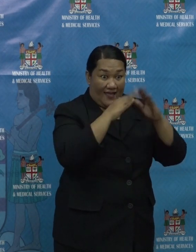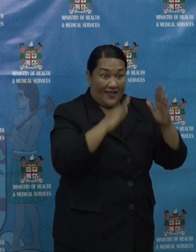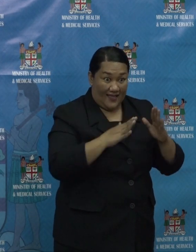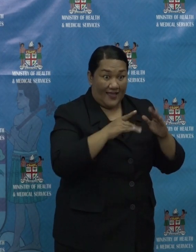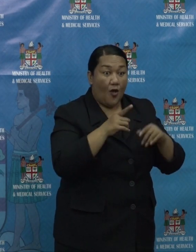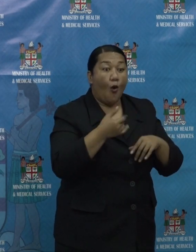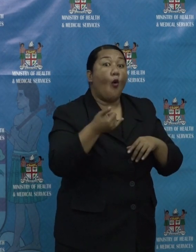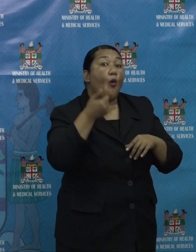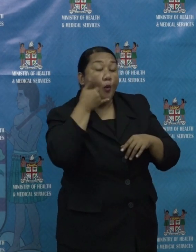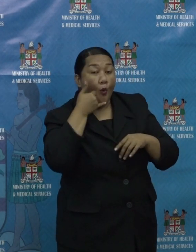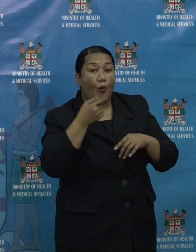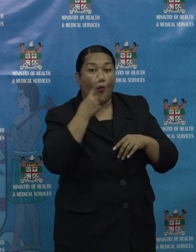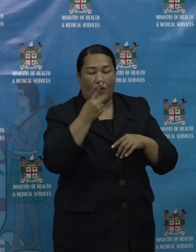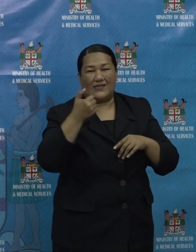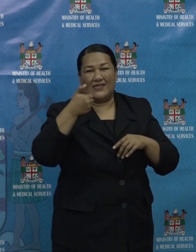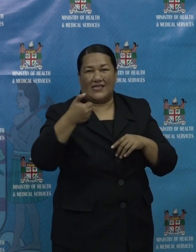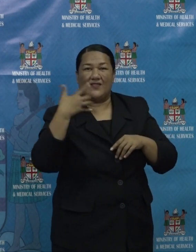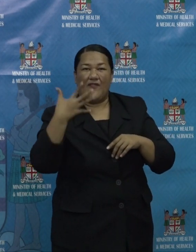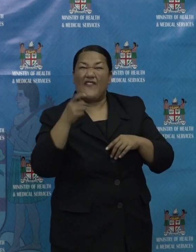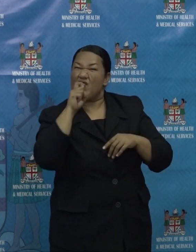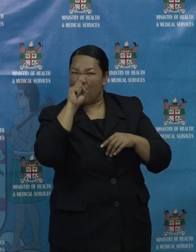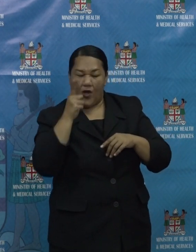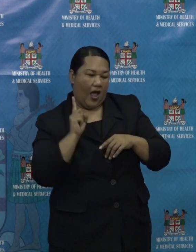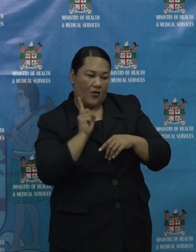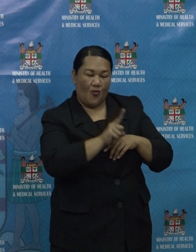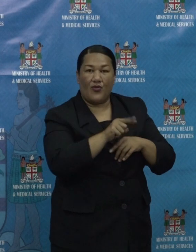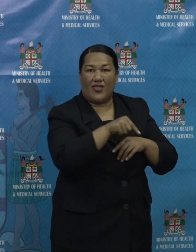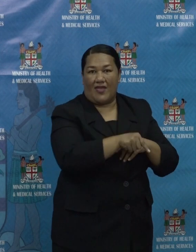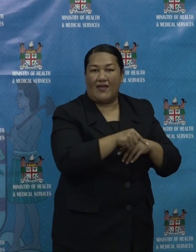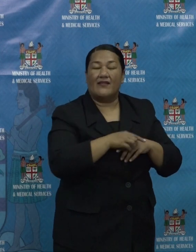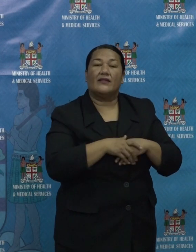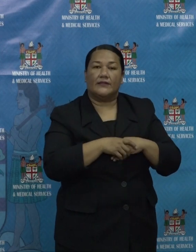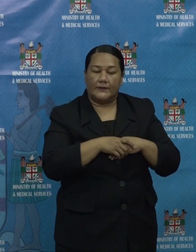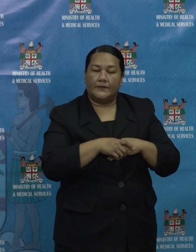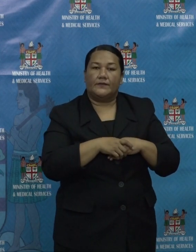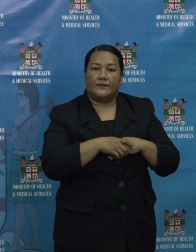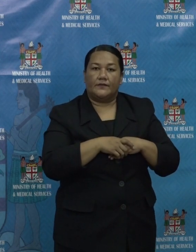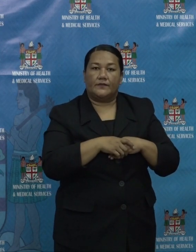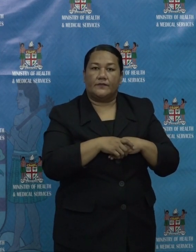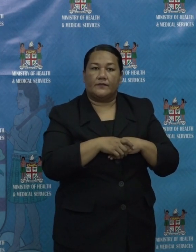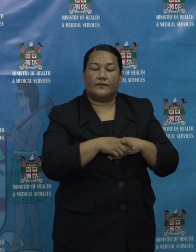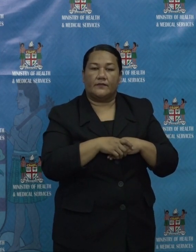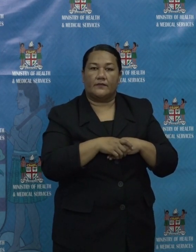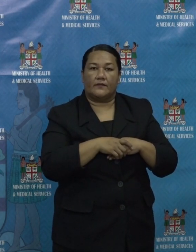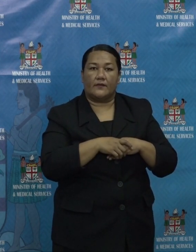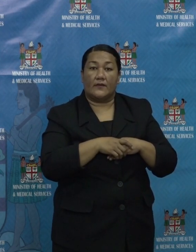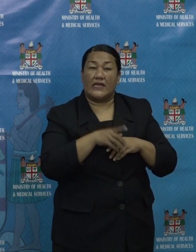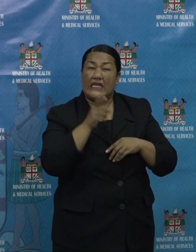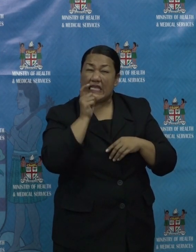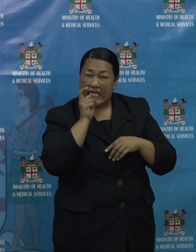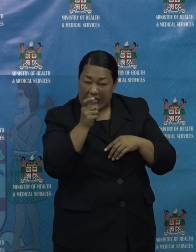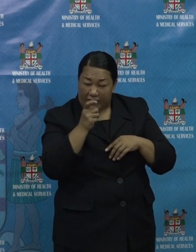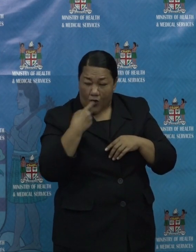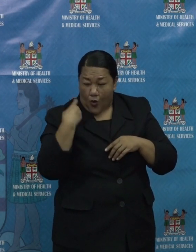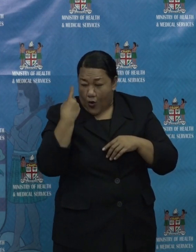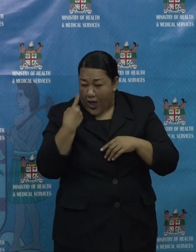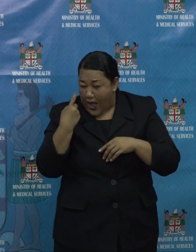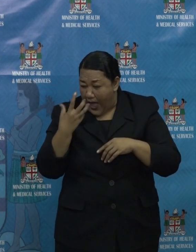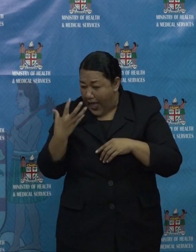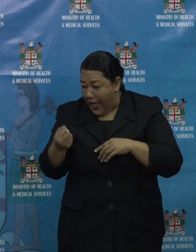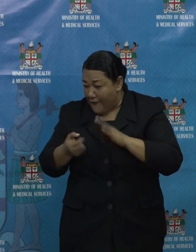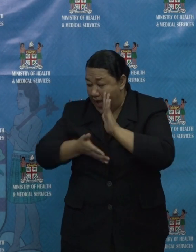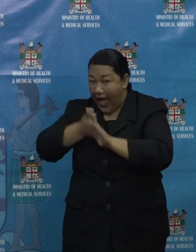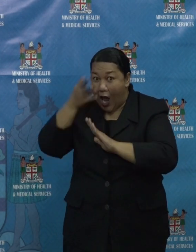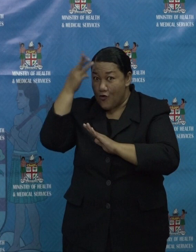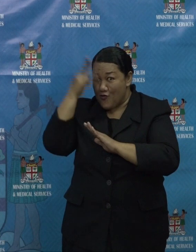call 165 if you're unable to travel to one of these facilities. And if someone you care for is at high risk